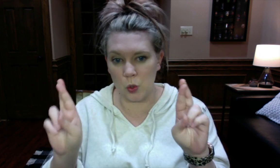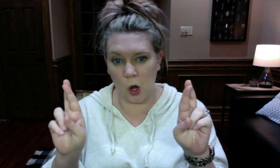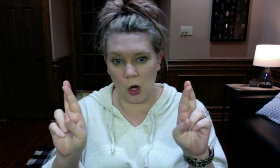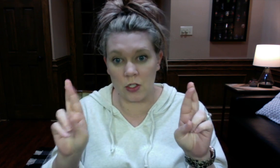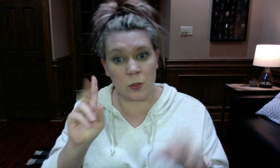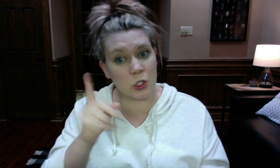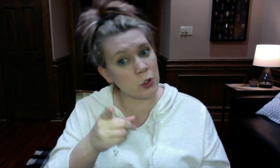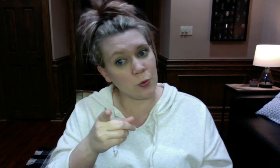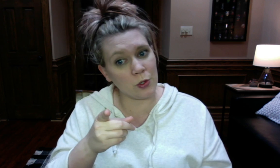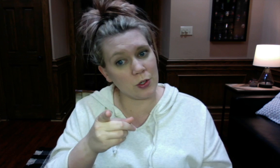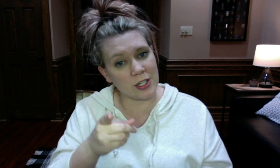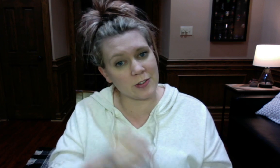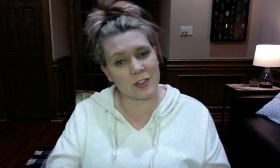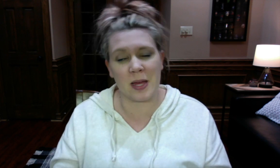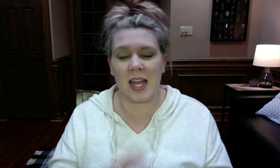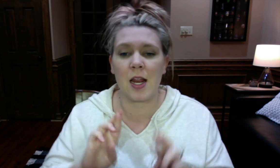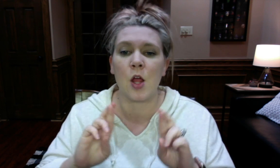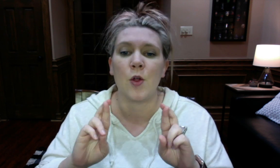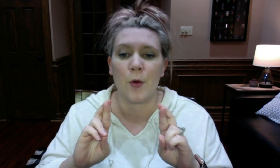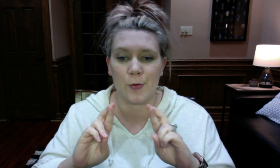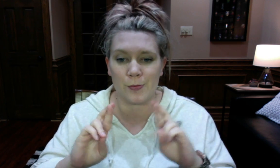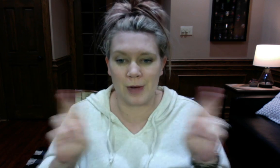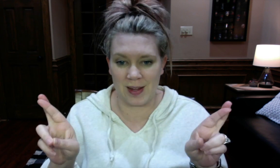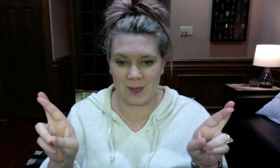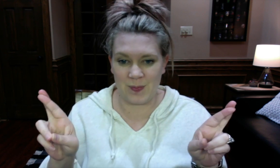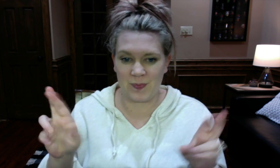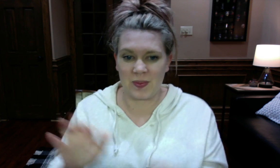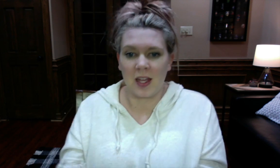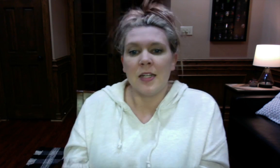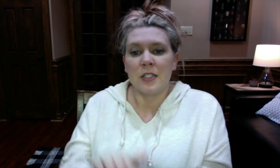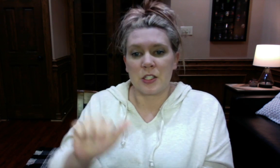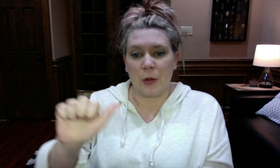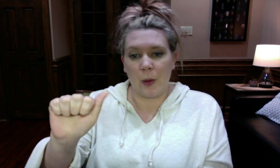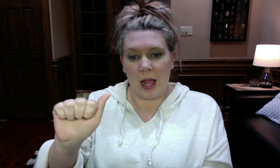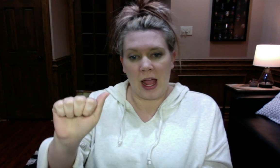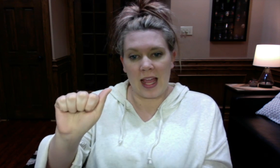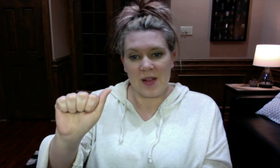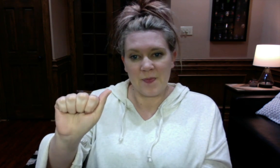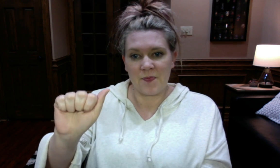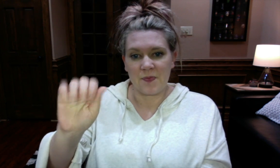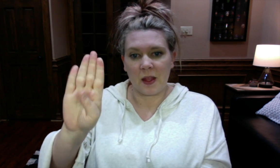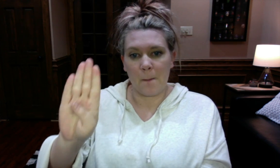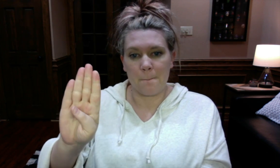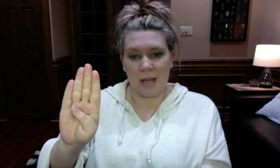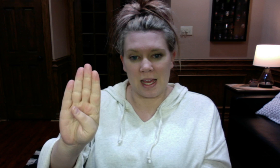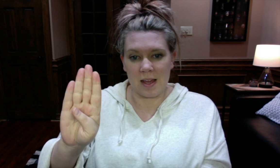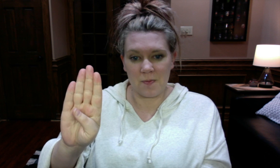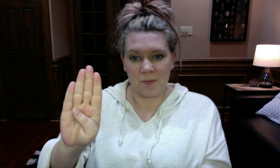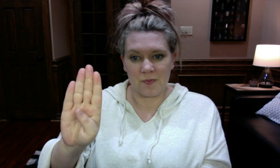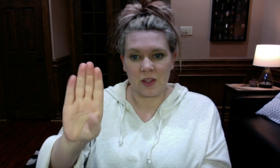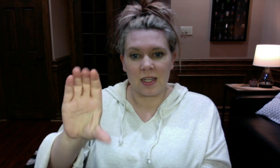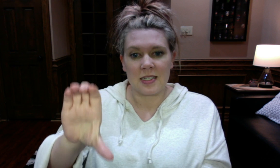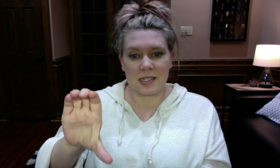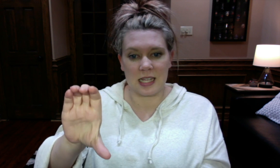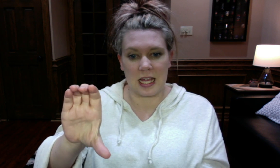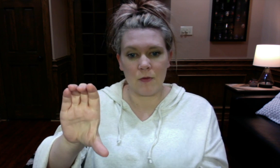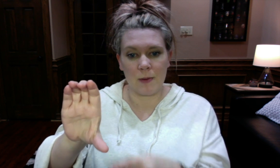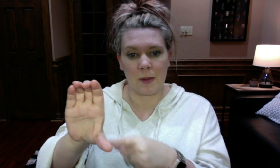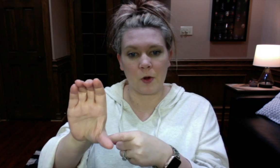R's, which you will learn here in just a minute. Ready. So A, B, C, remember